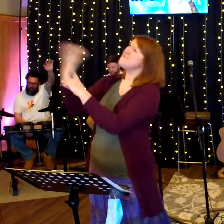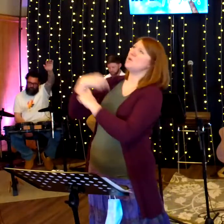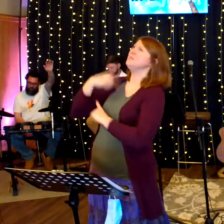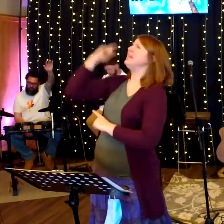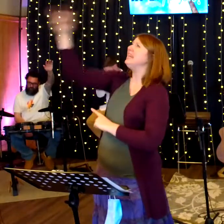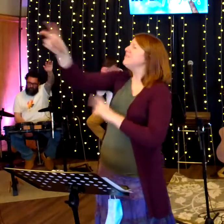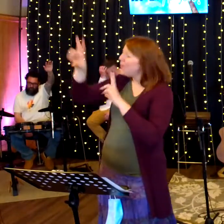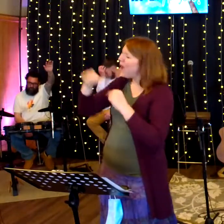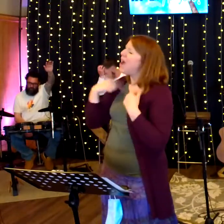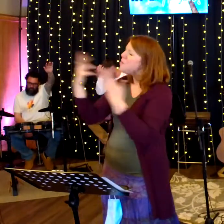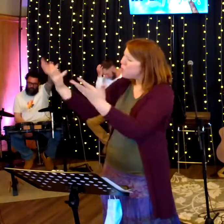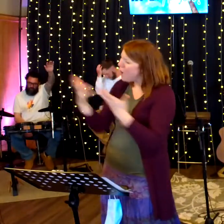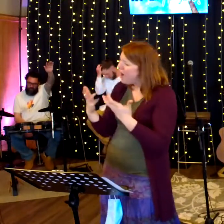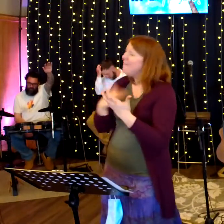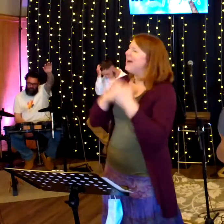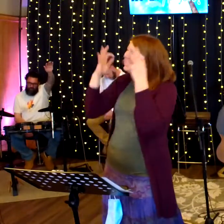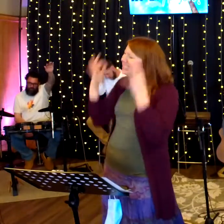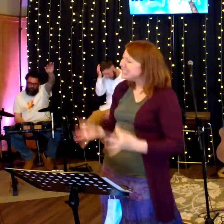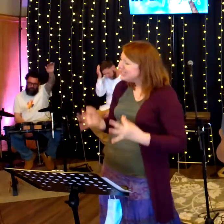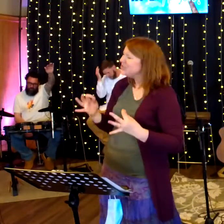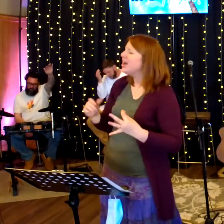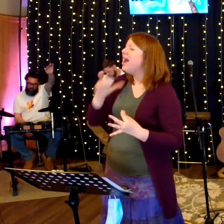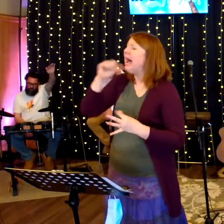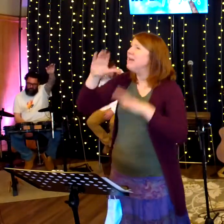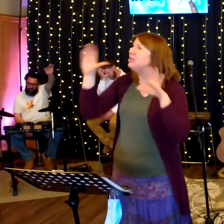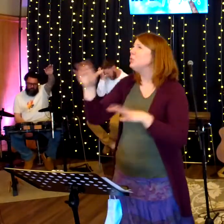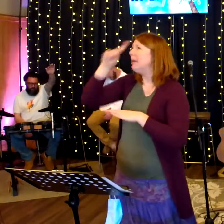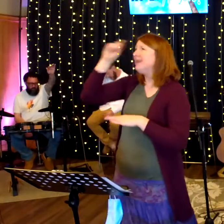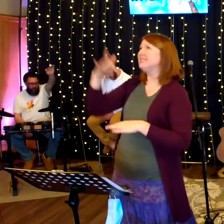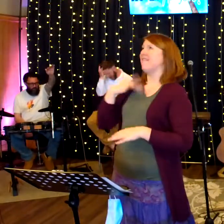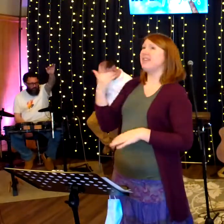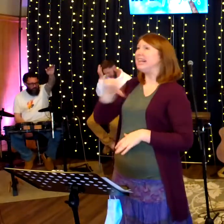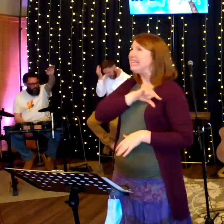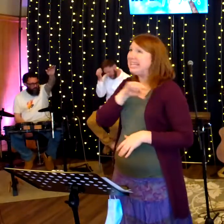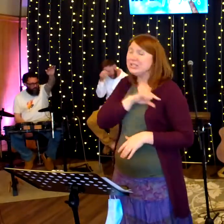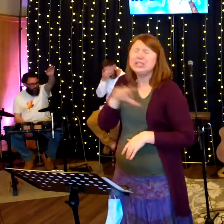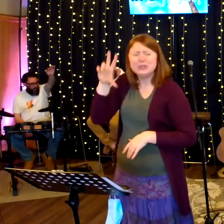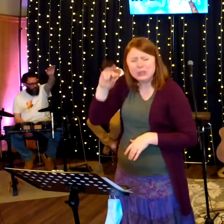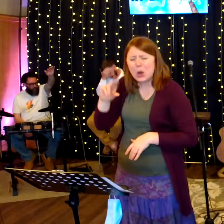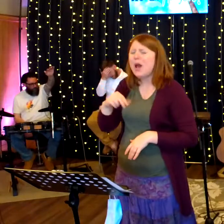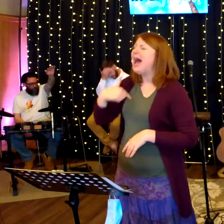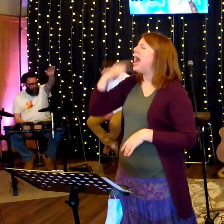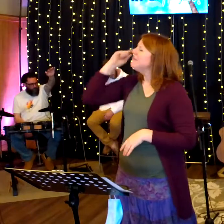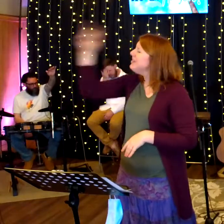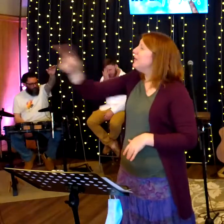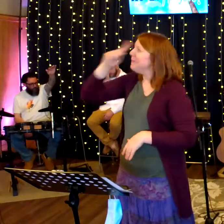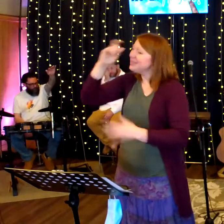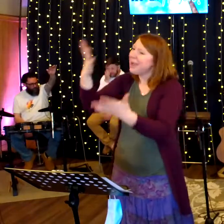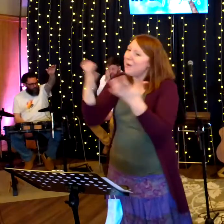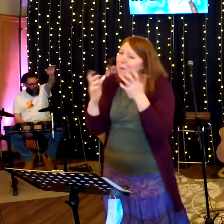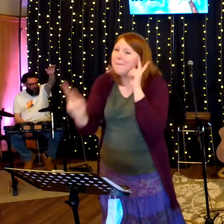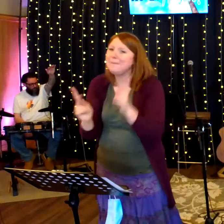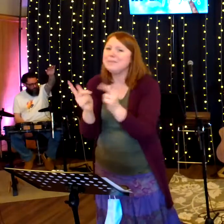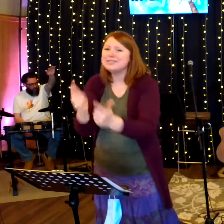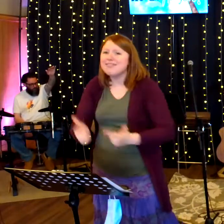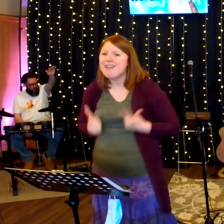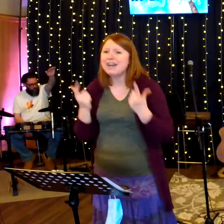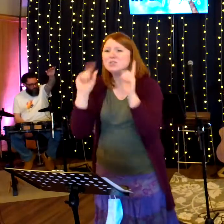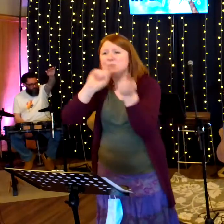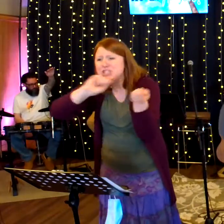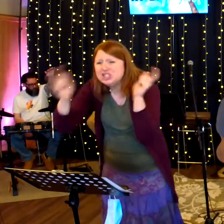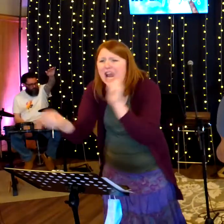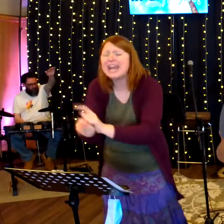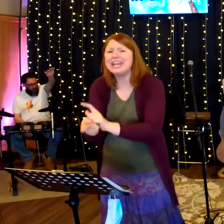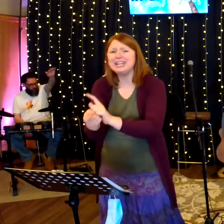and supporting your kingdom, not because we're guilted into it, but because we want to see lives changed on every level.